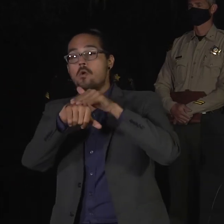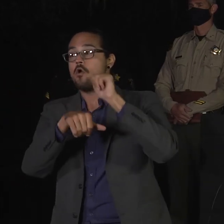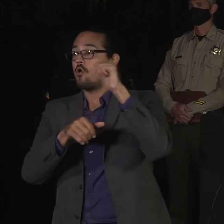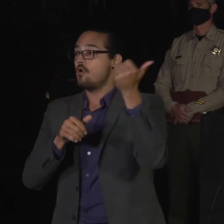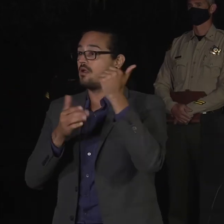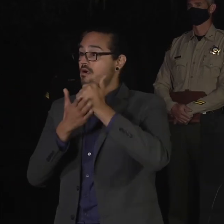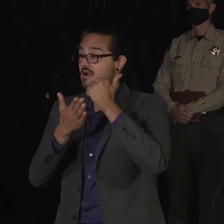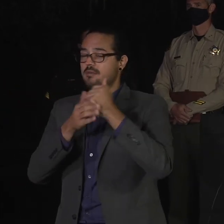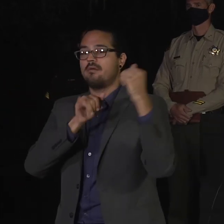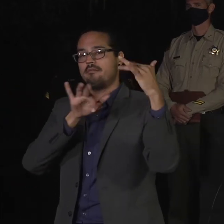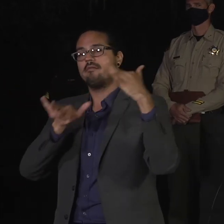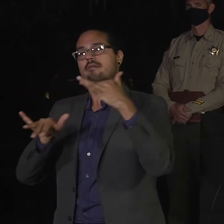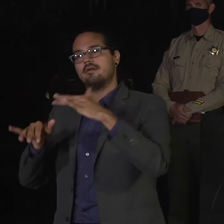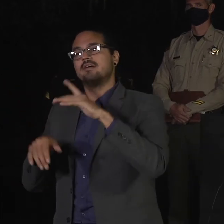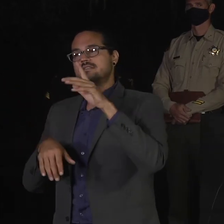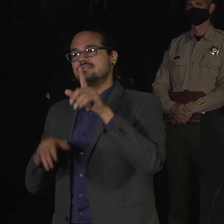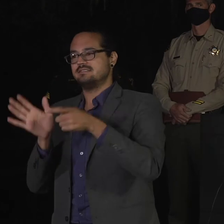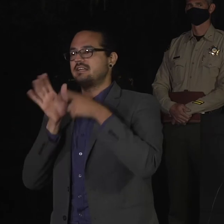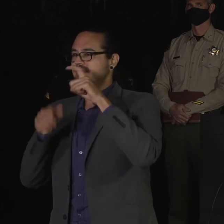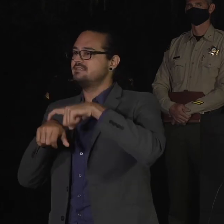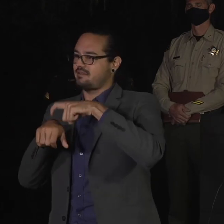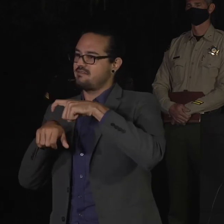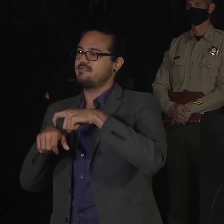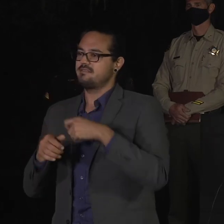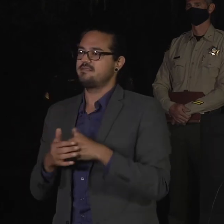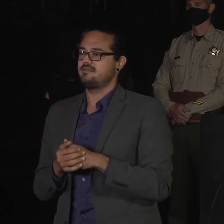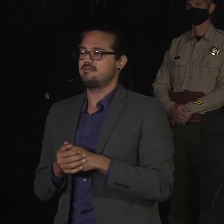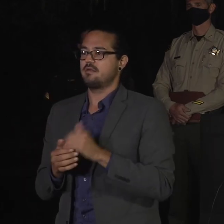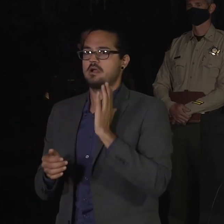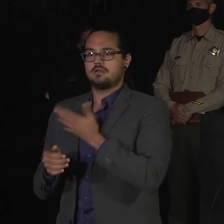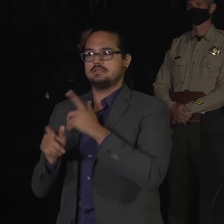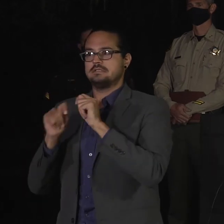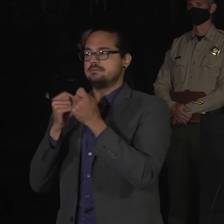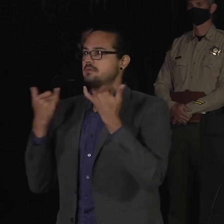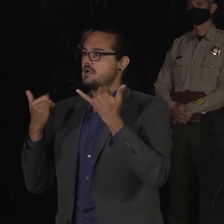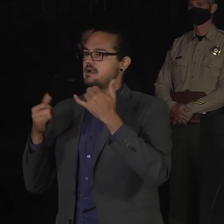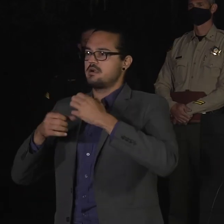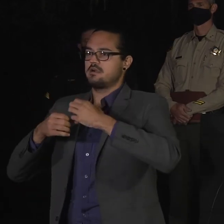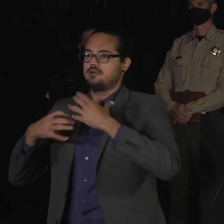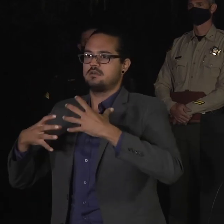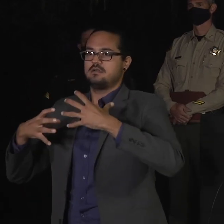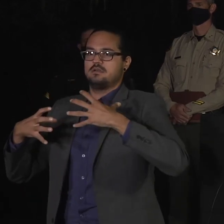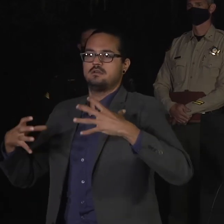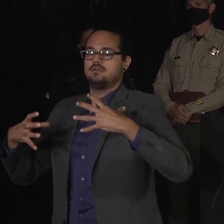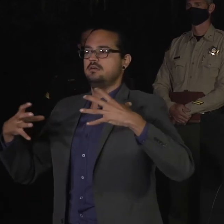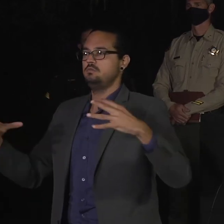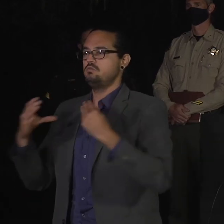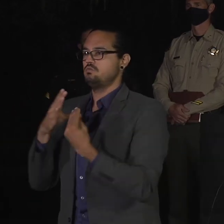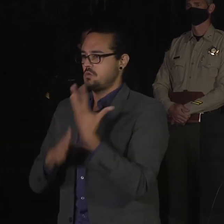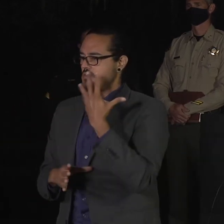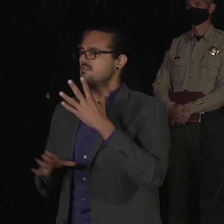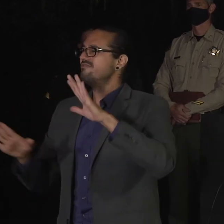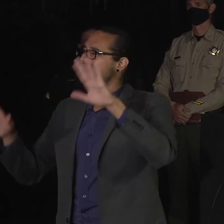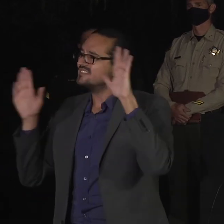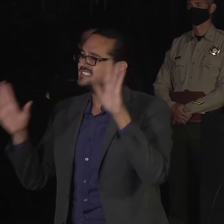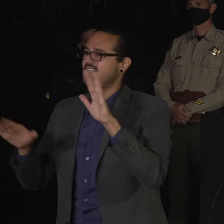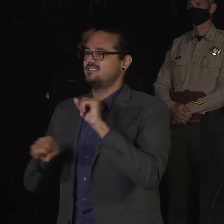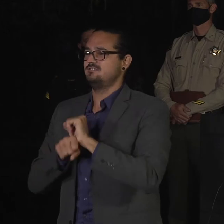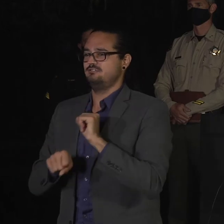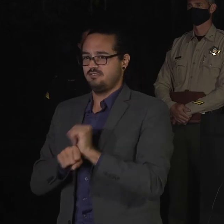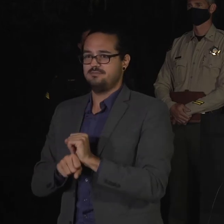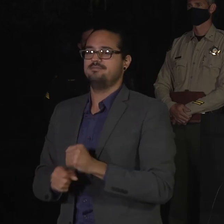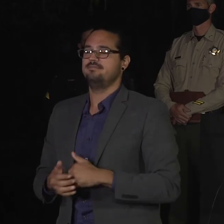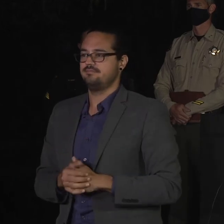get control of this fire, and they're doing an outstanding job with that. For the public, as it's stated, the roadways are very,